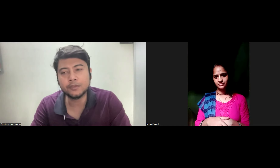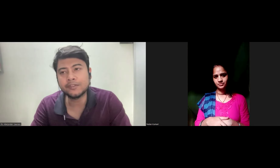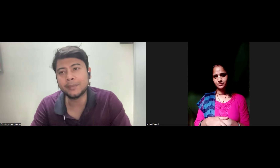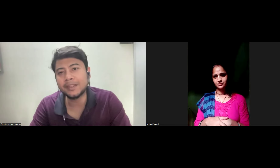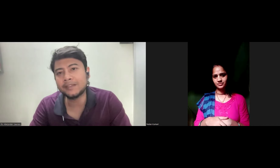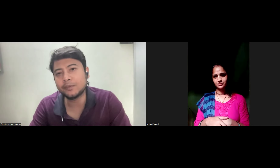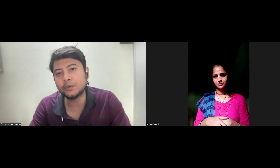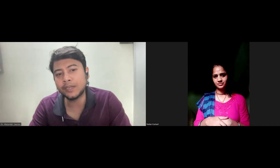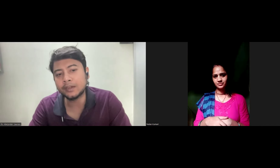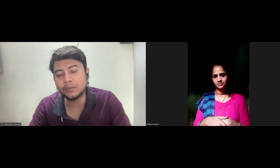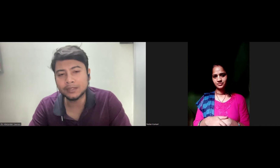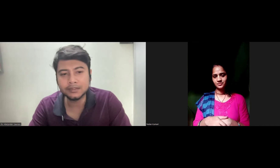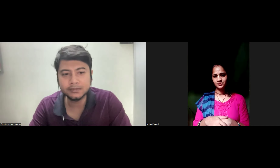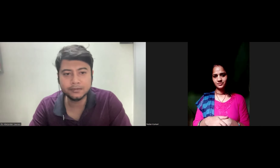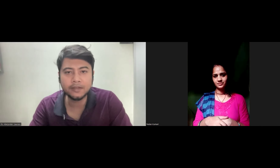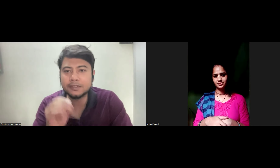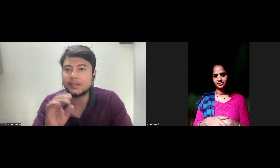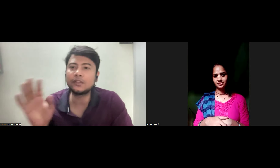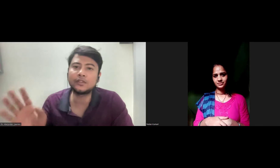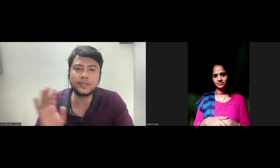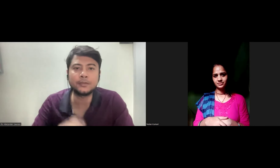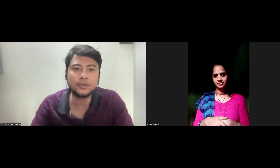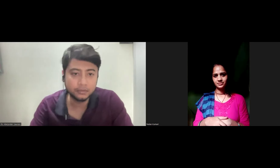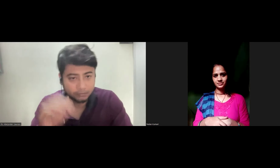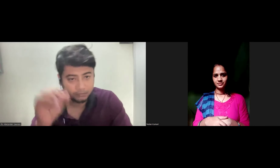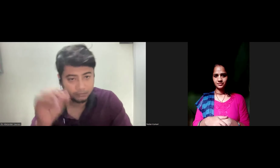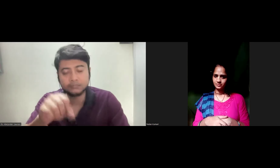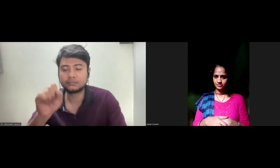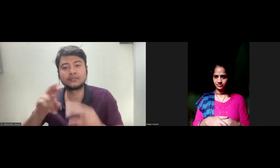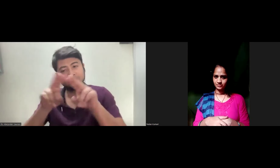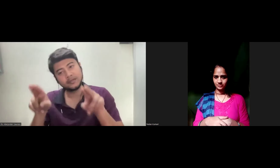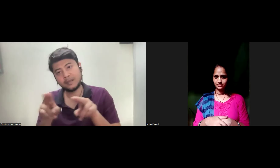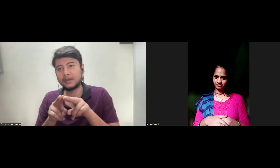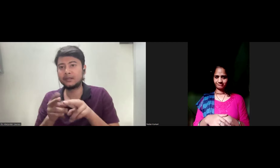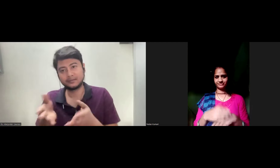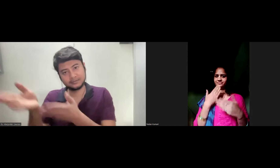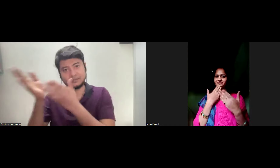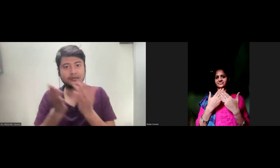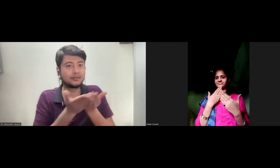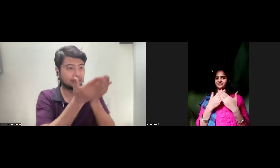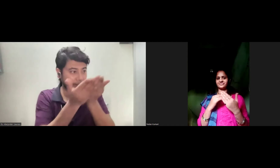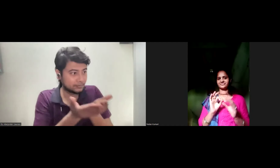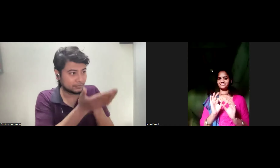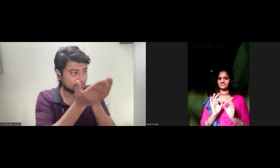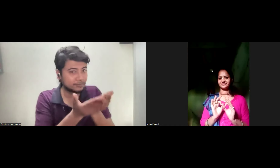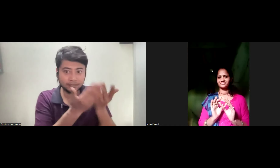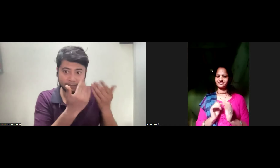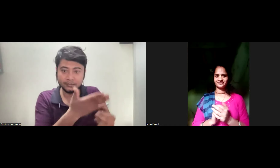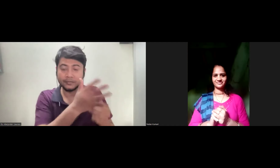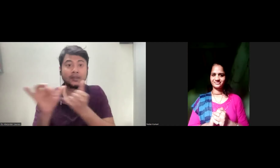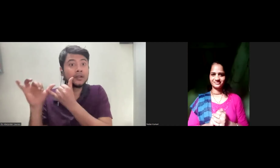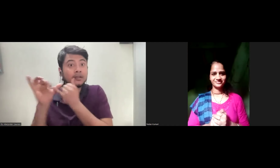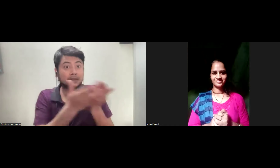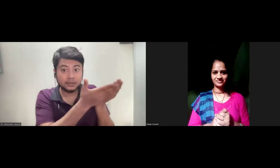We can give to the family and everyone to eat, no, Mataji? Flowers Yeah, and all, so definitely. we can put. Yes, definitely. If it is offered to Krishna, then you should